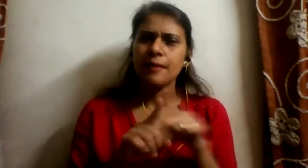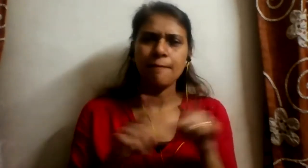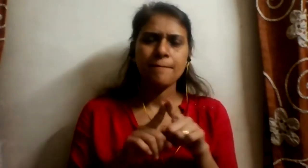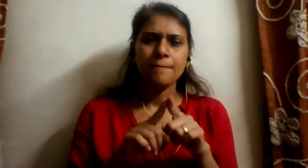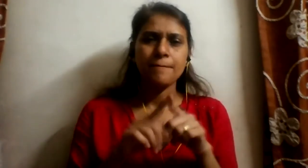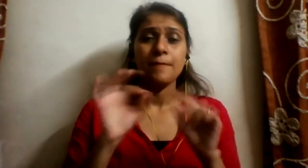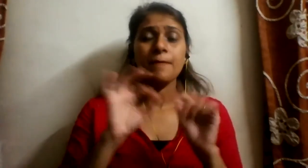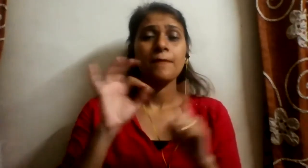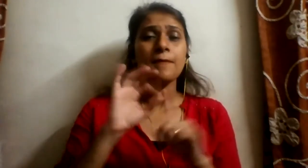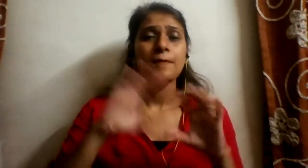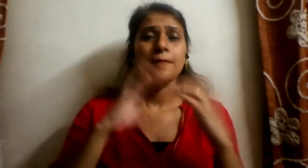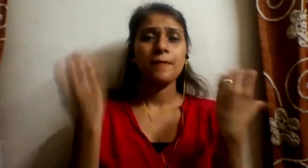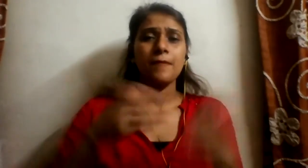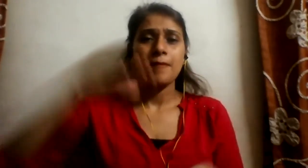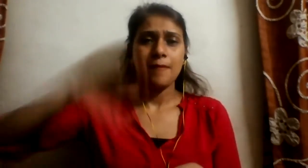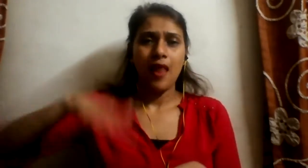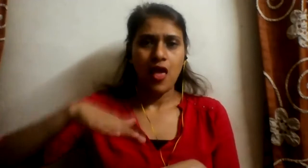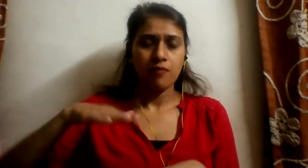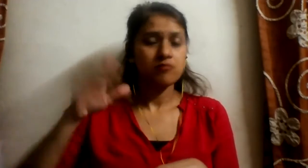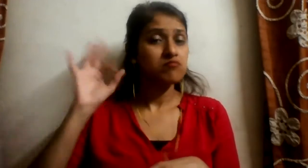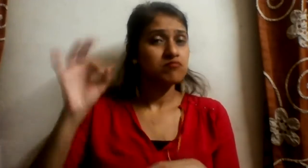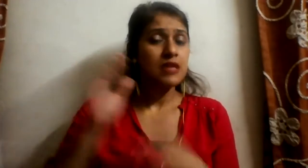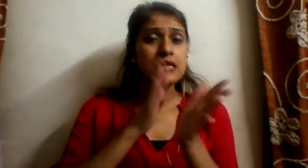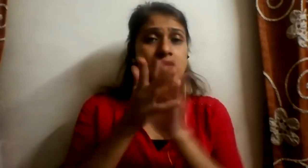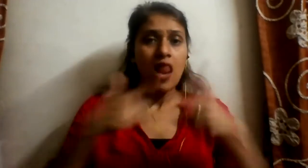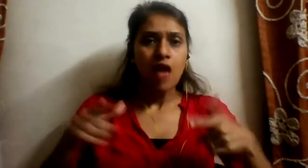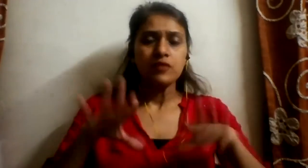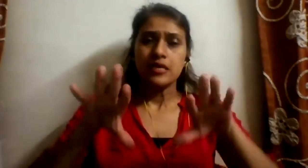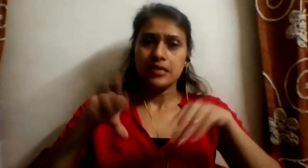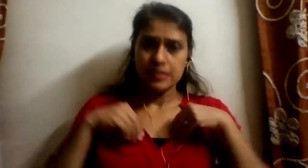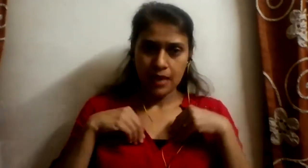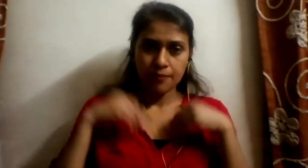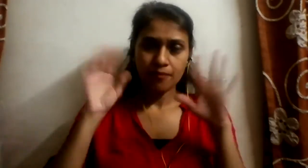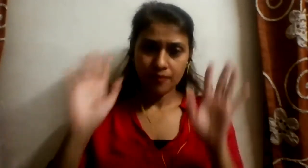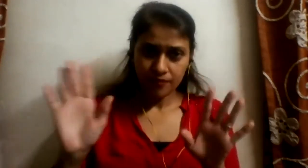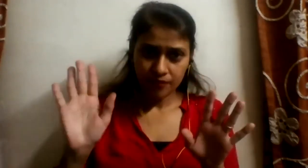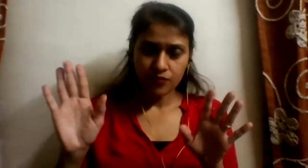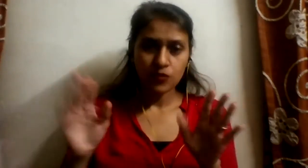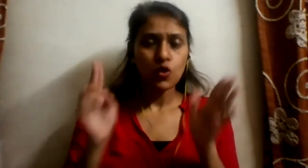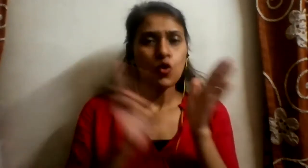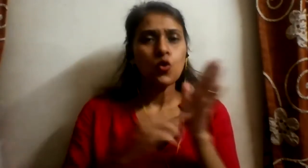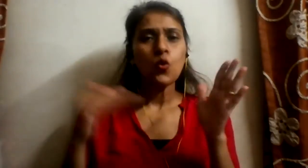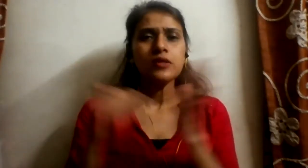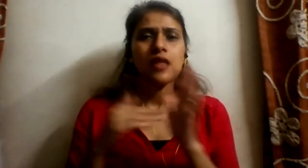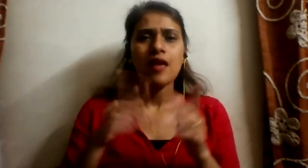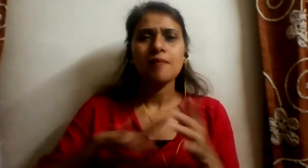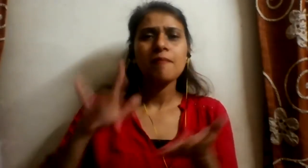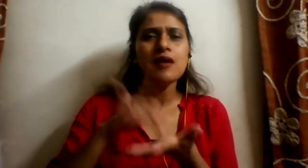accessible and adopted sign language as an official language in New Zealand because there was a person as a